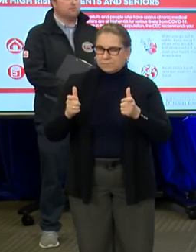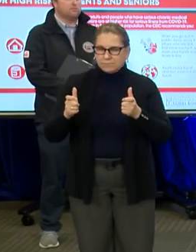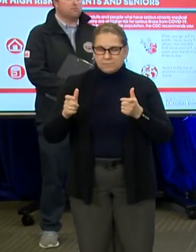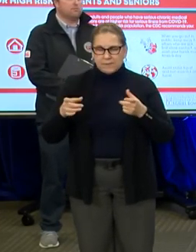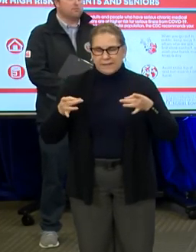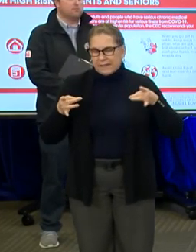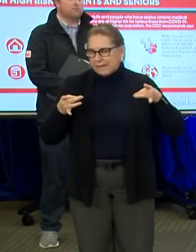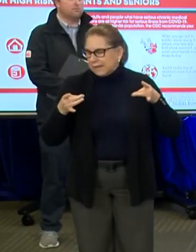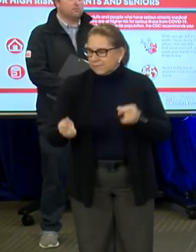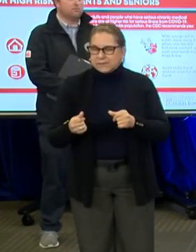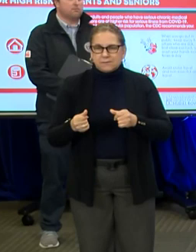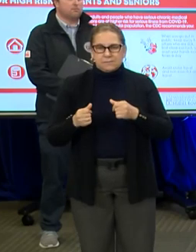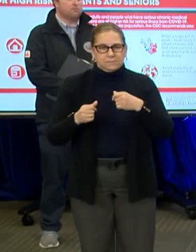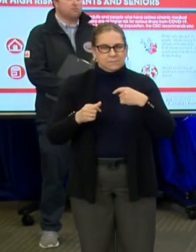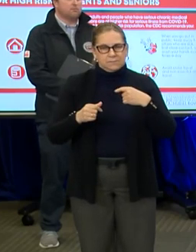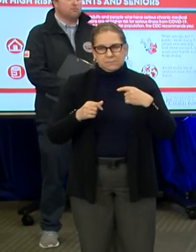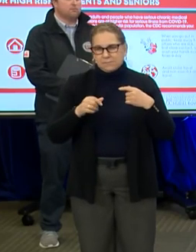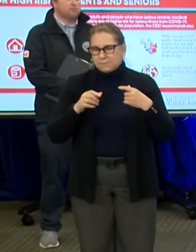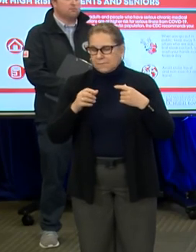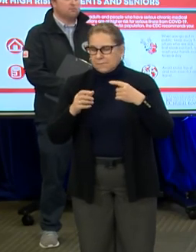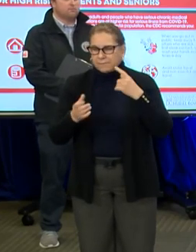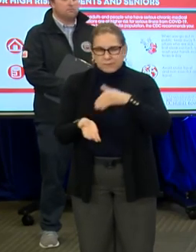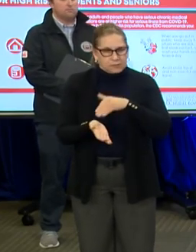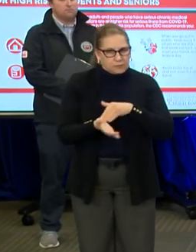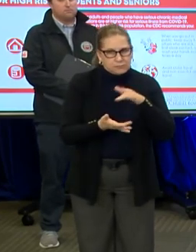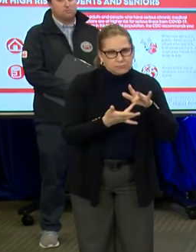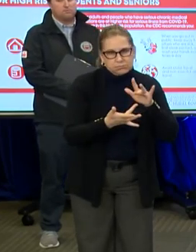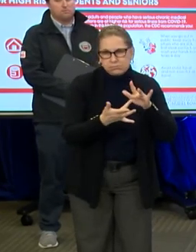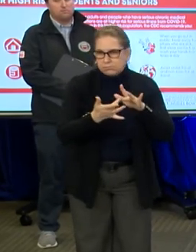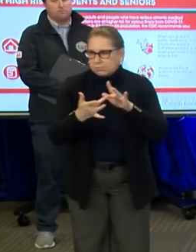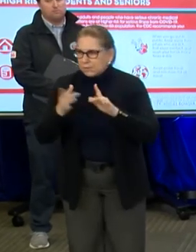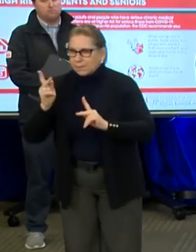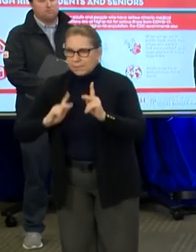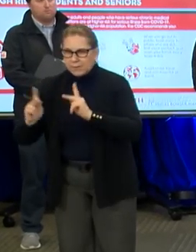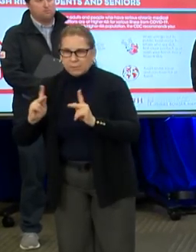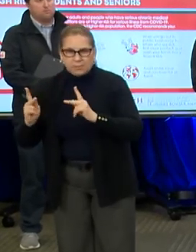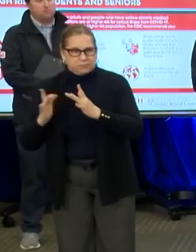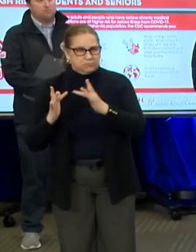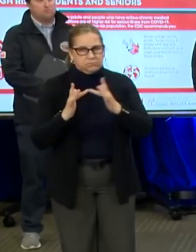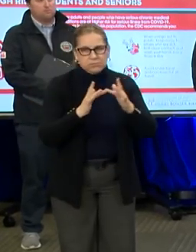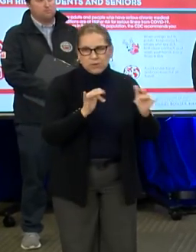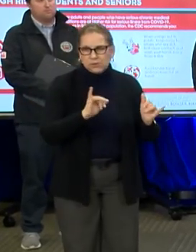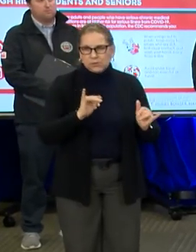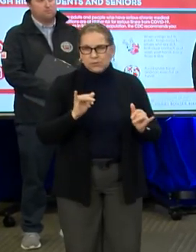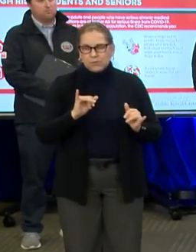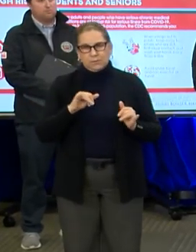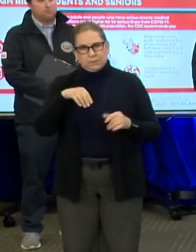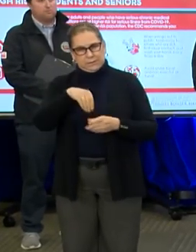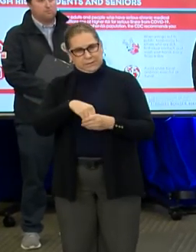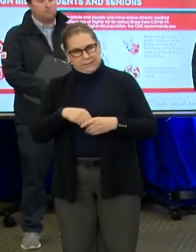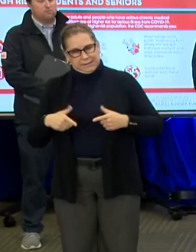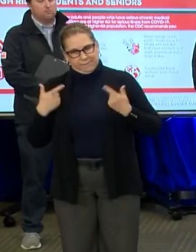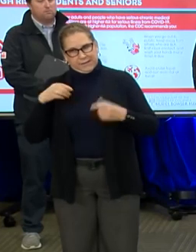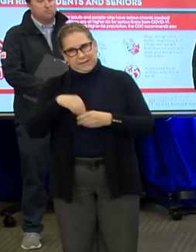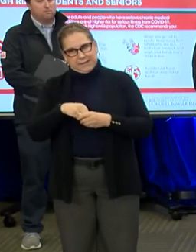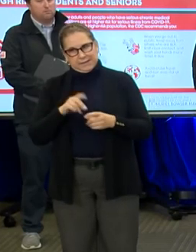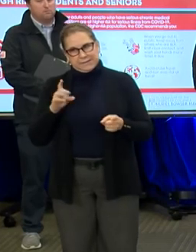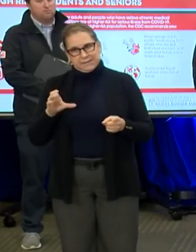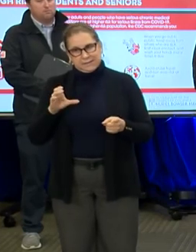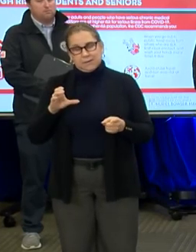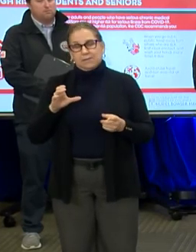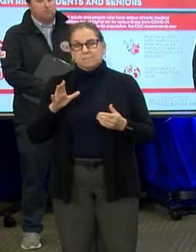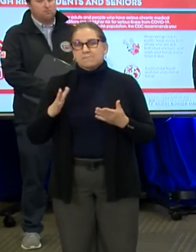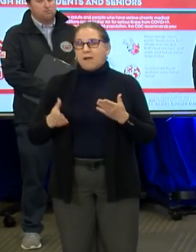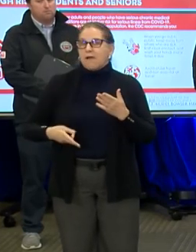public health agency to reach those residents who are members of the city's priority groups. These three priority groups are aligned with